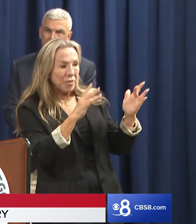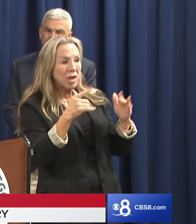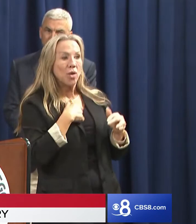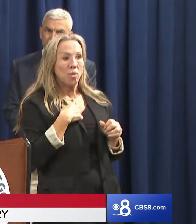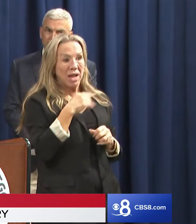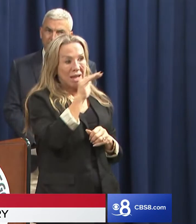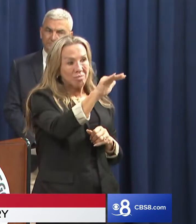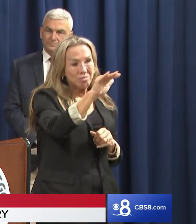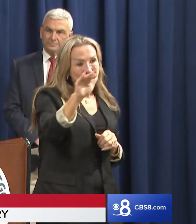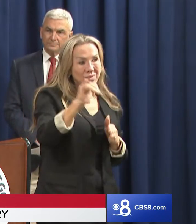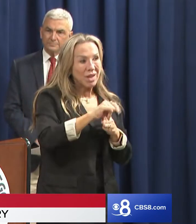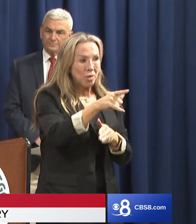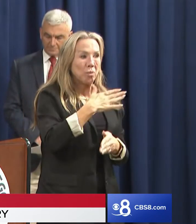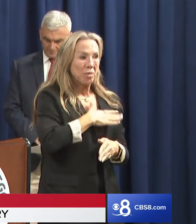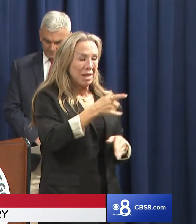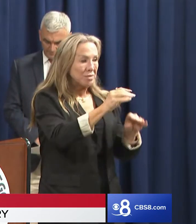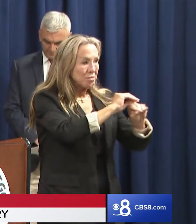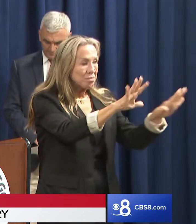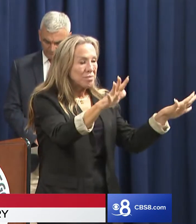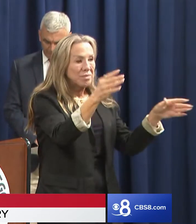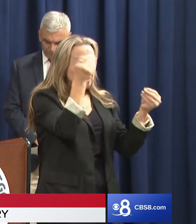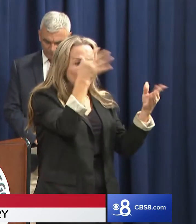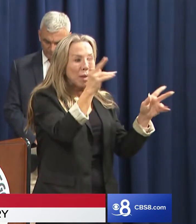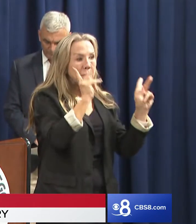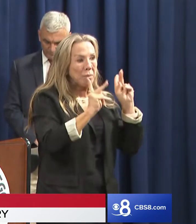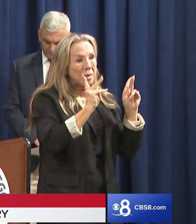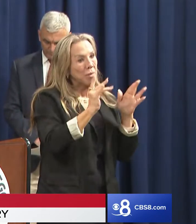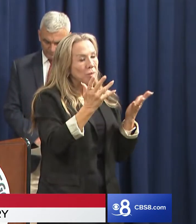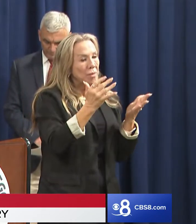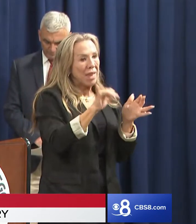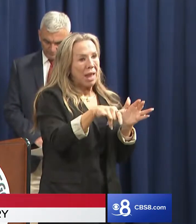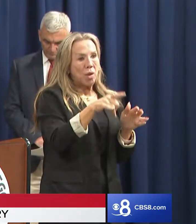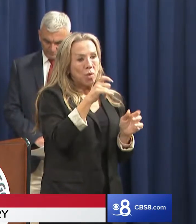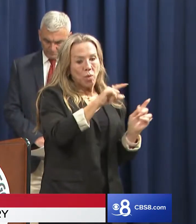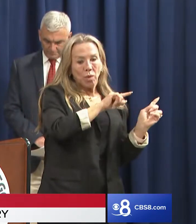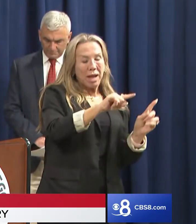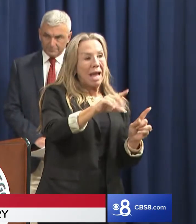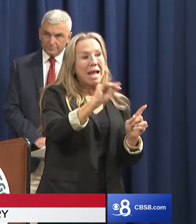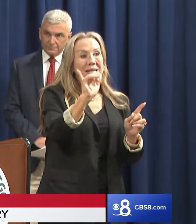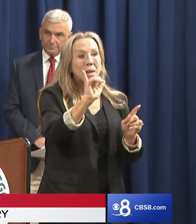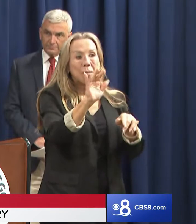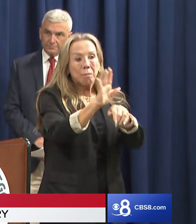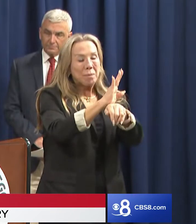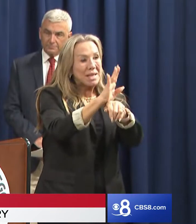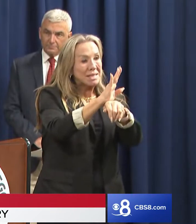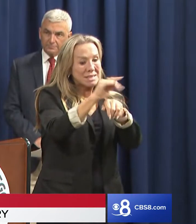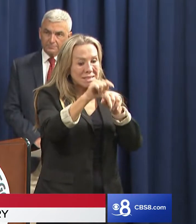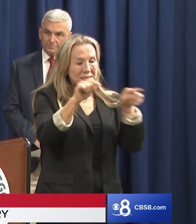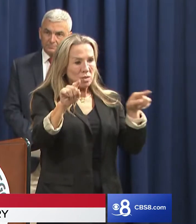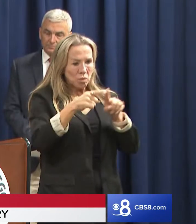word out that impacted businesses should start recording impacts that they are seeing related